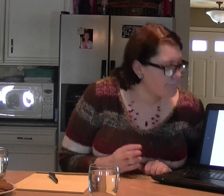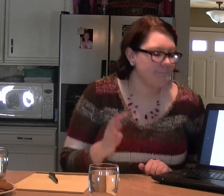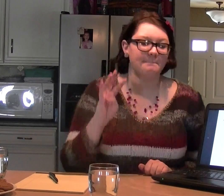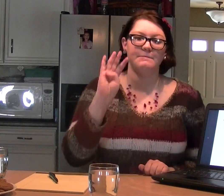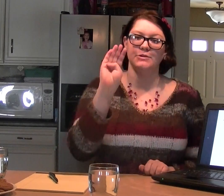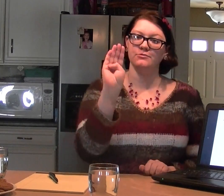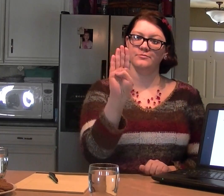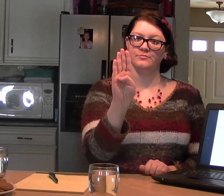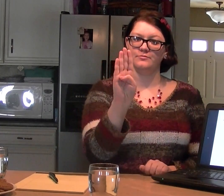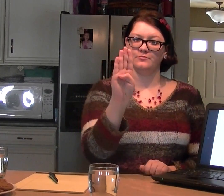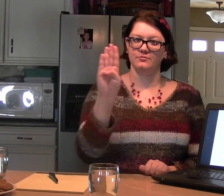Blue,